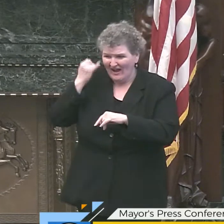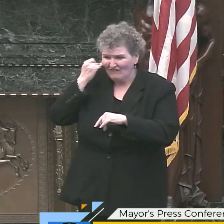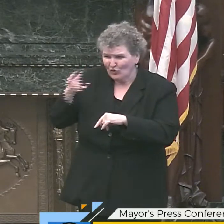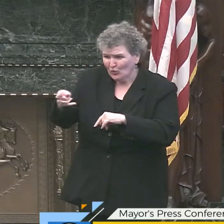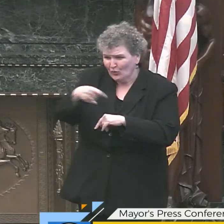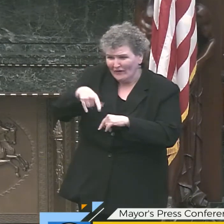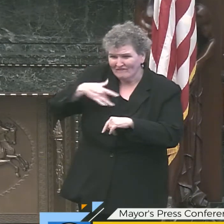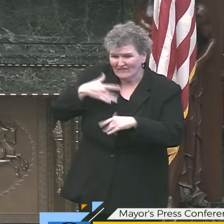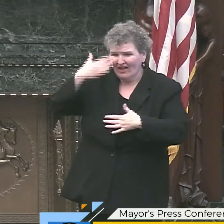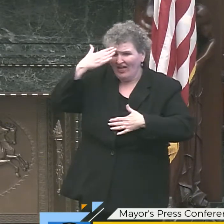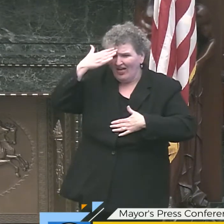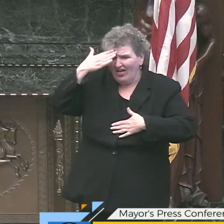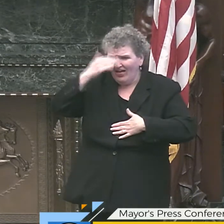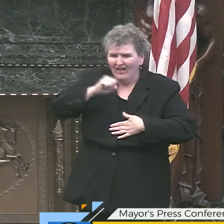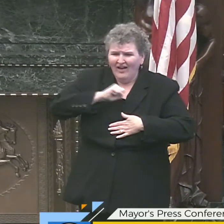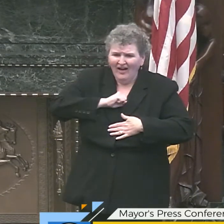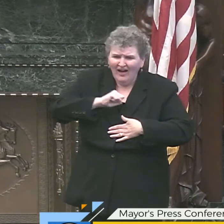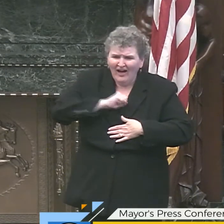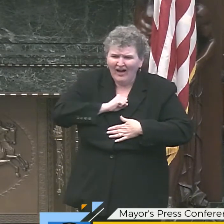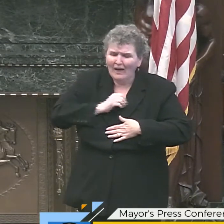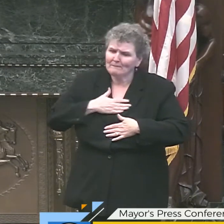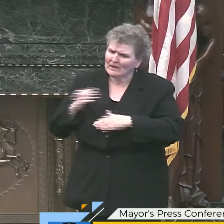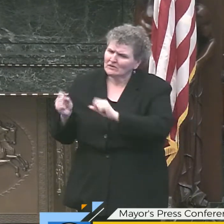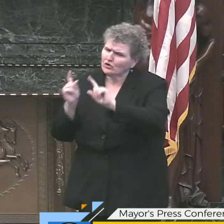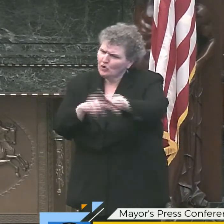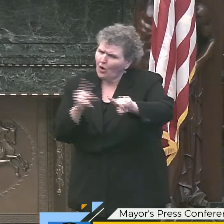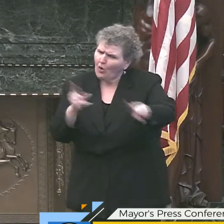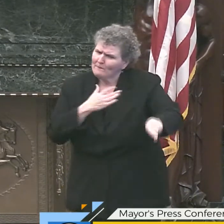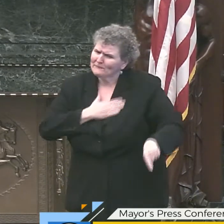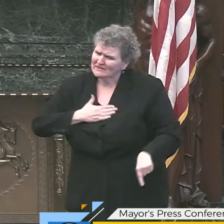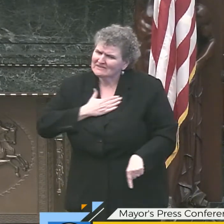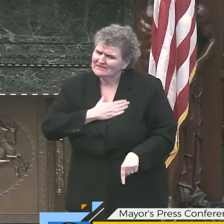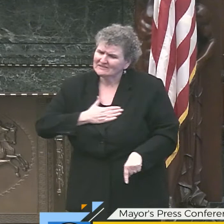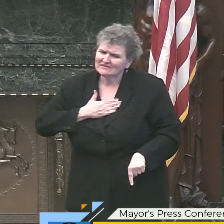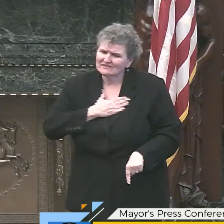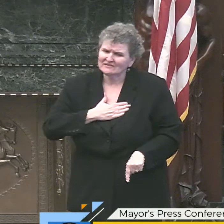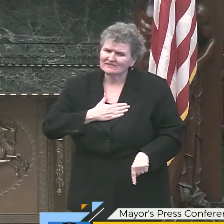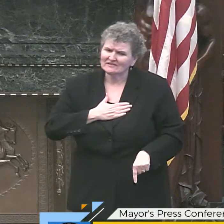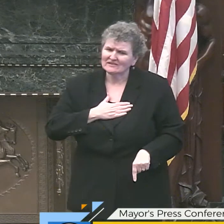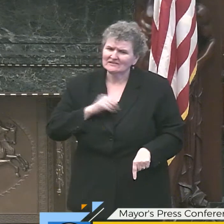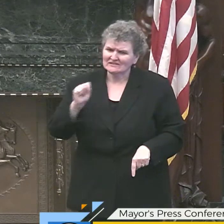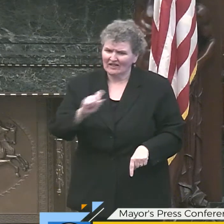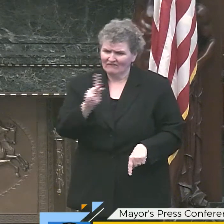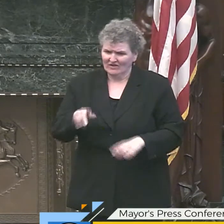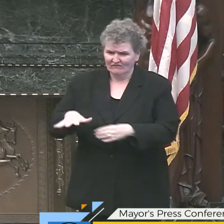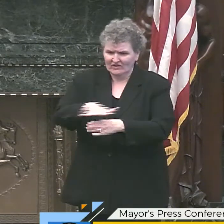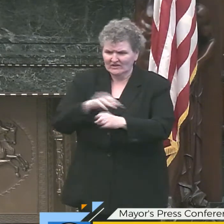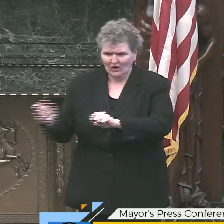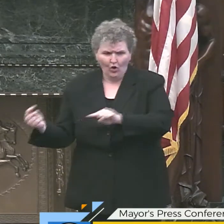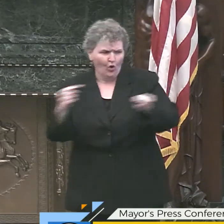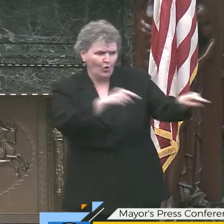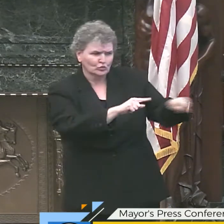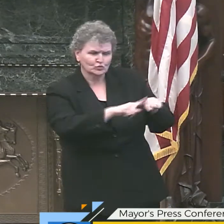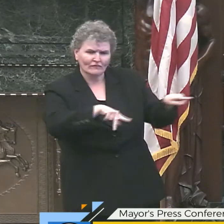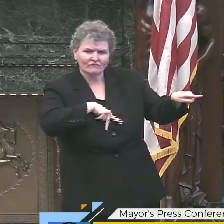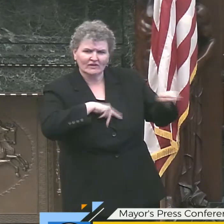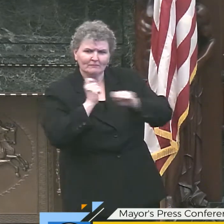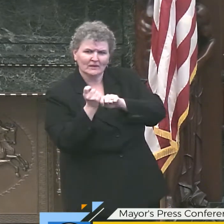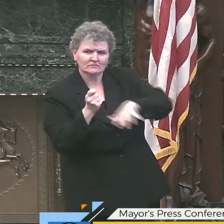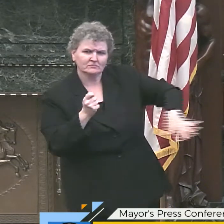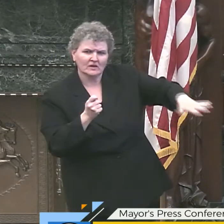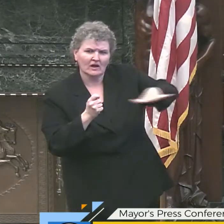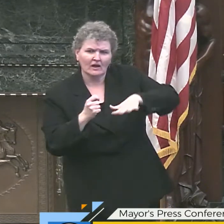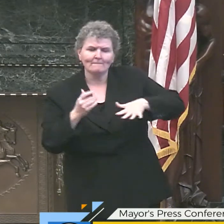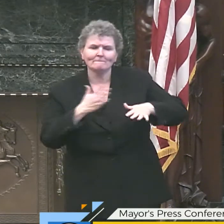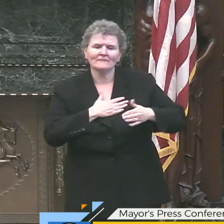site. Let me just say again what we want to say every single day. Staying away from other people and staying home is what you're going to do.